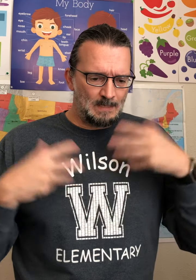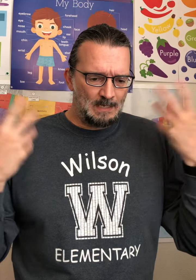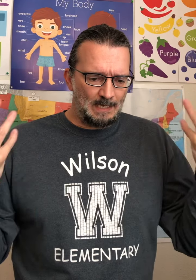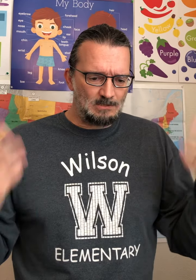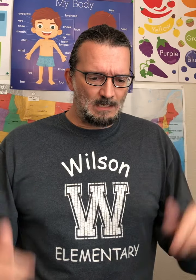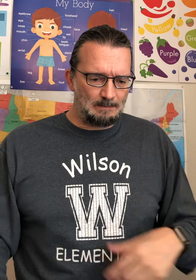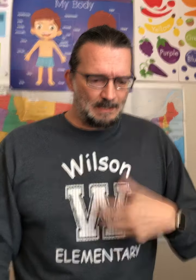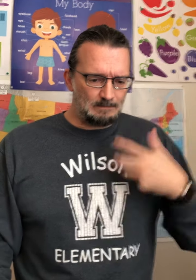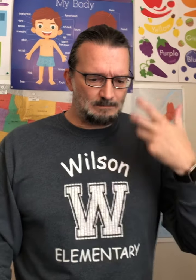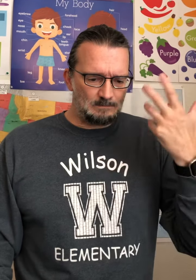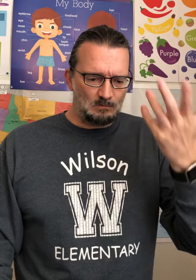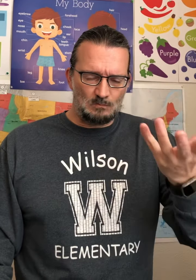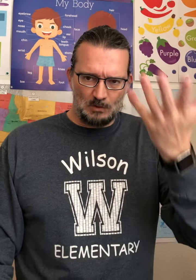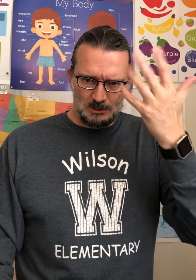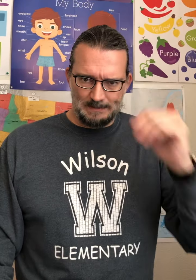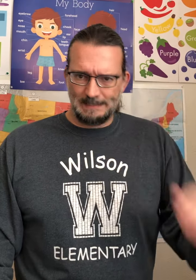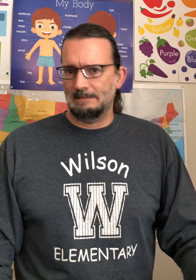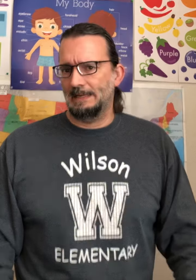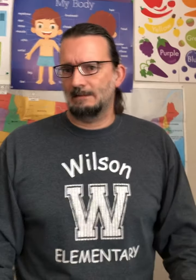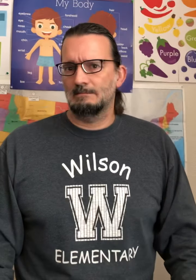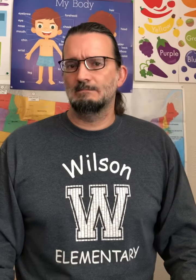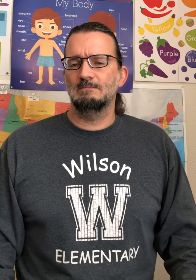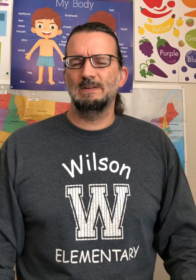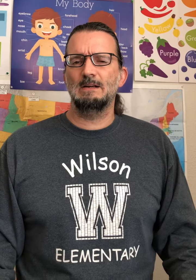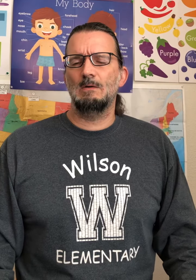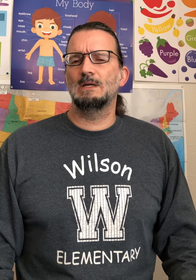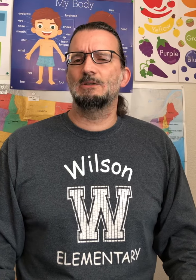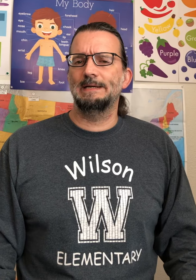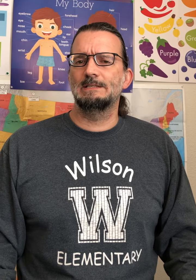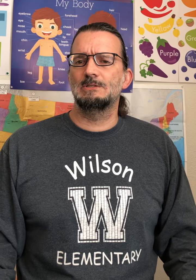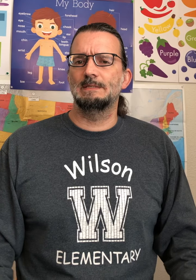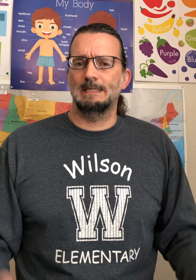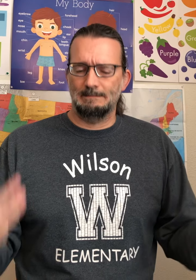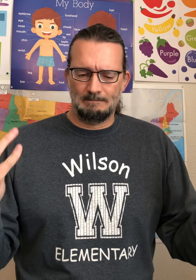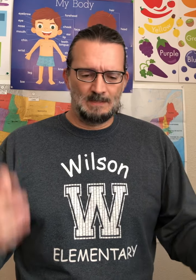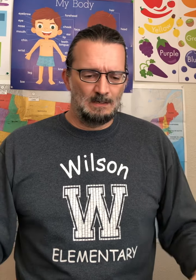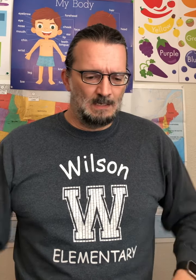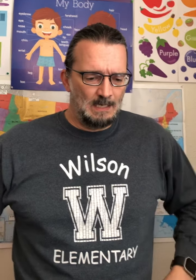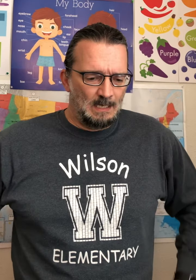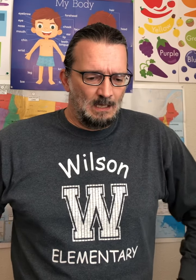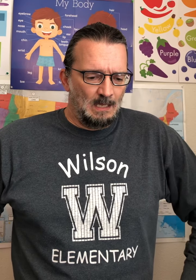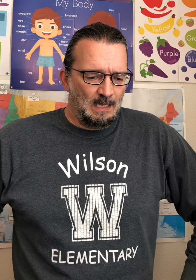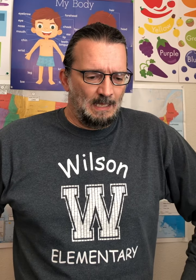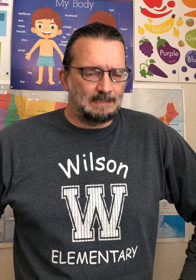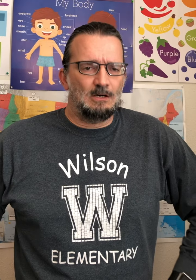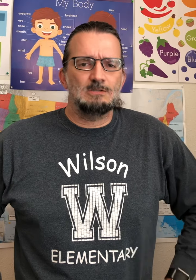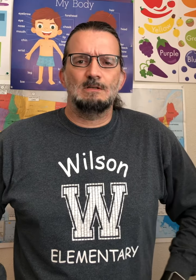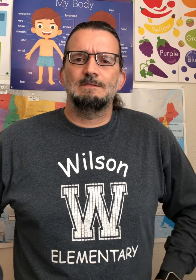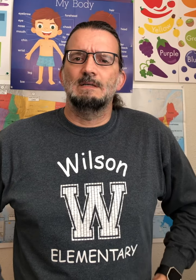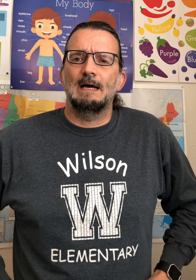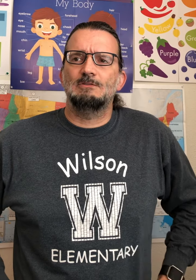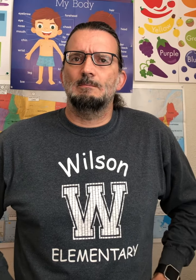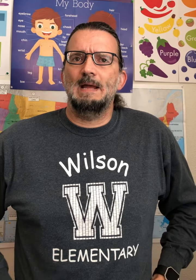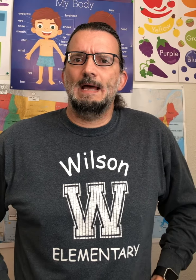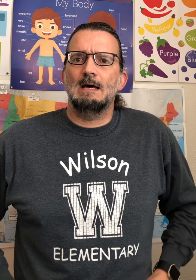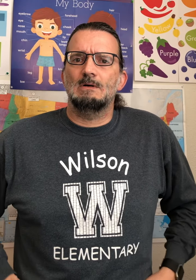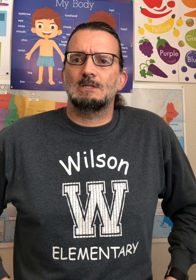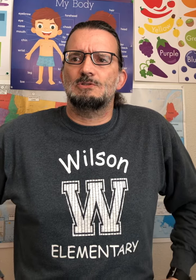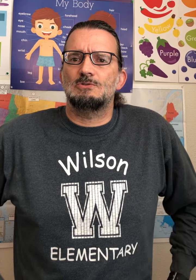And talk about what you would need to make. Figure out what ingredients you would need. And also, after math, we're going to do